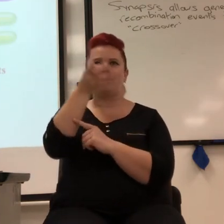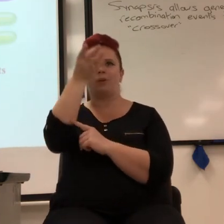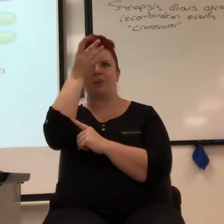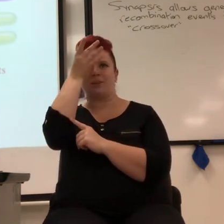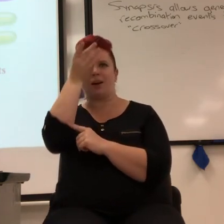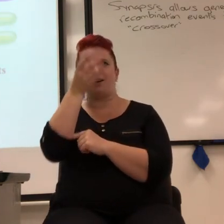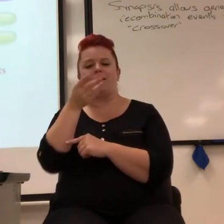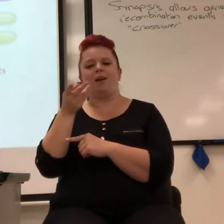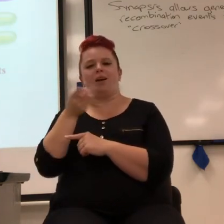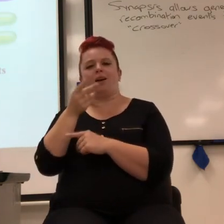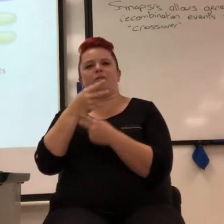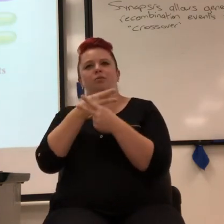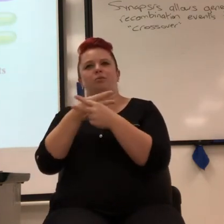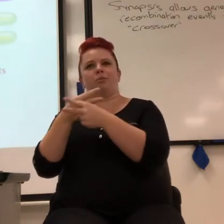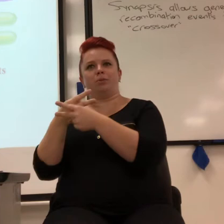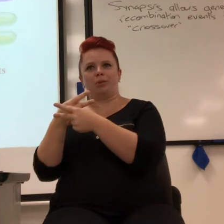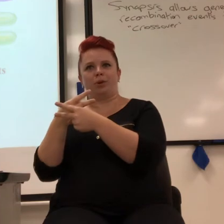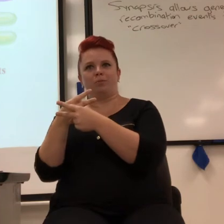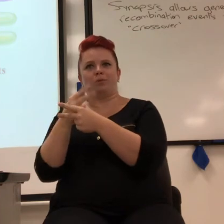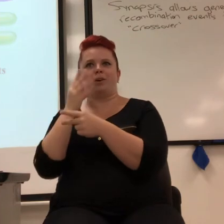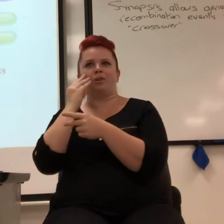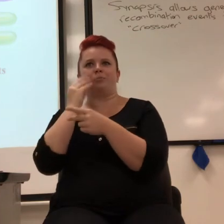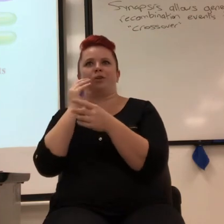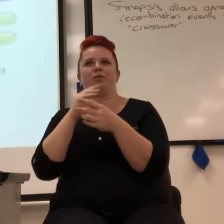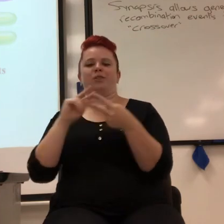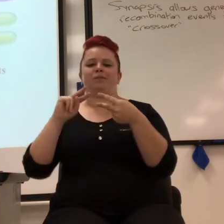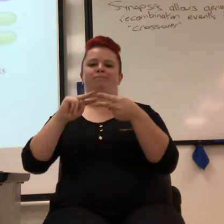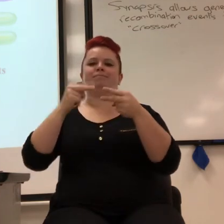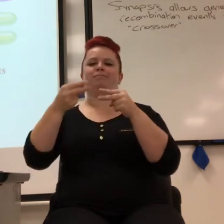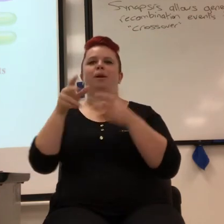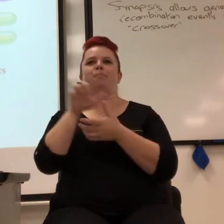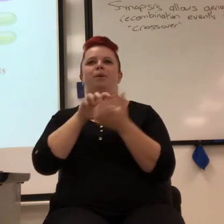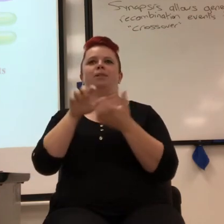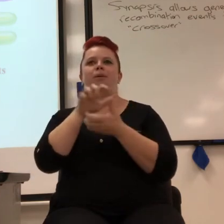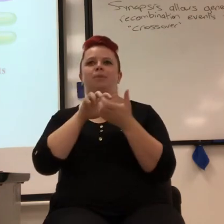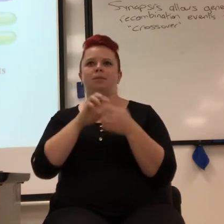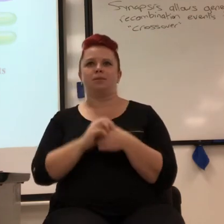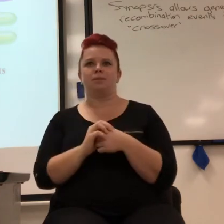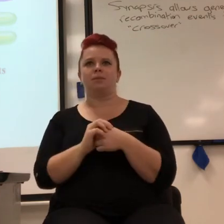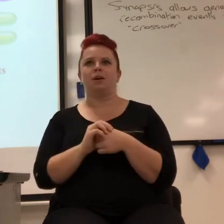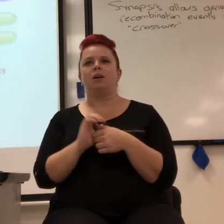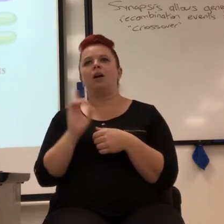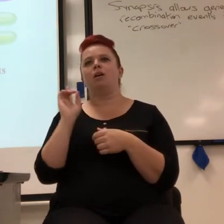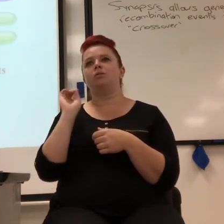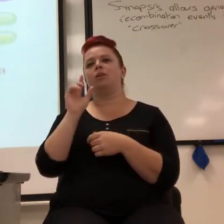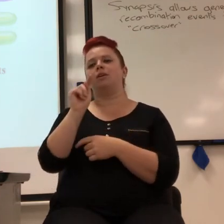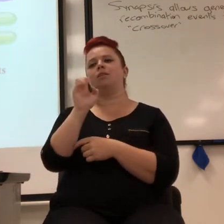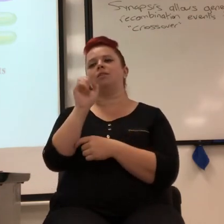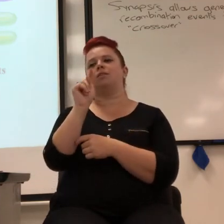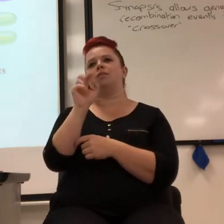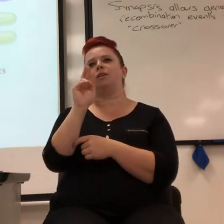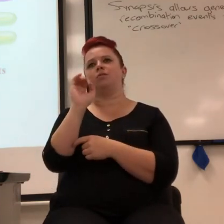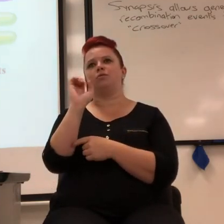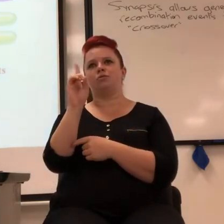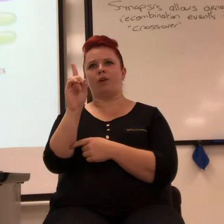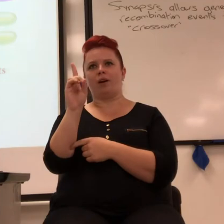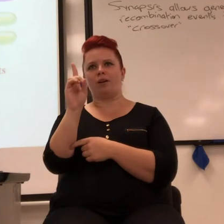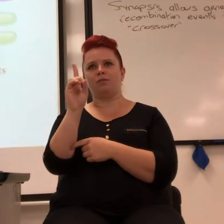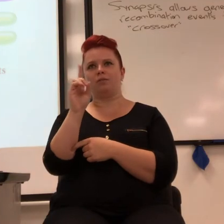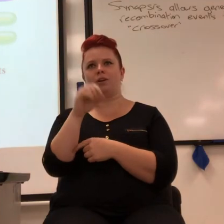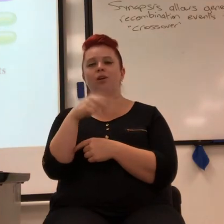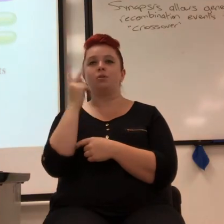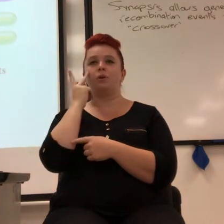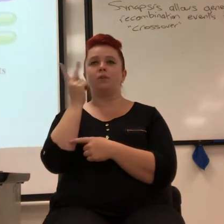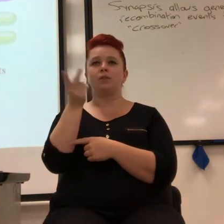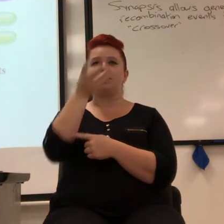chromosomes are undergoing mix-ups, crossover events. Here's a tetrad, okay? You see the paternal,